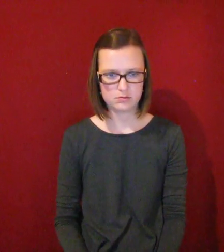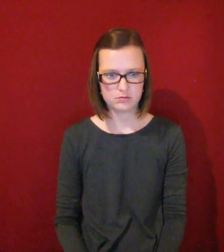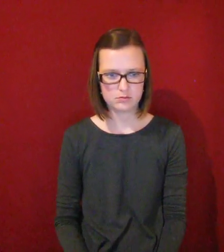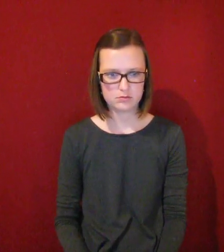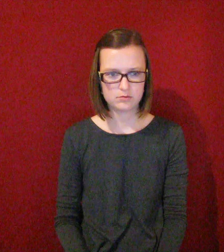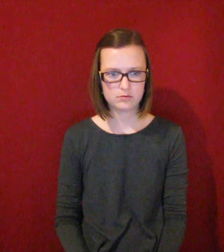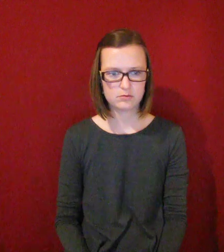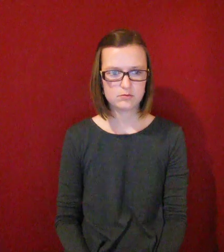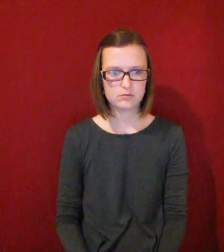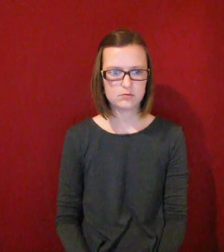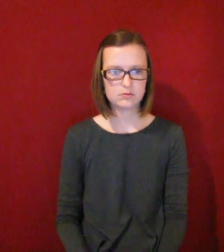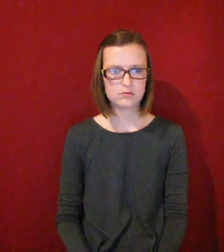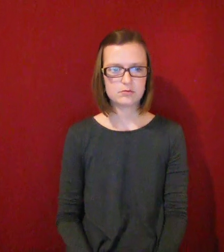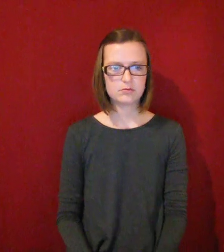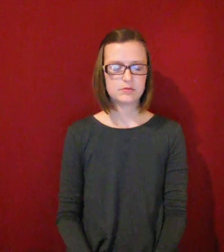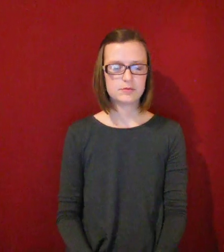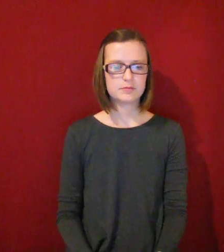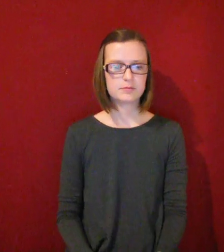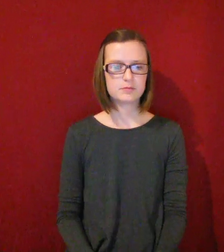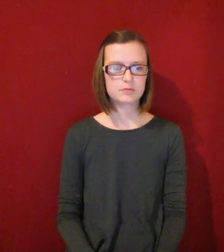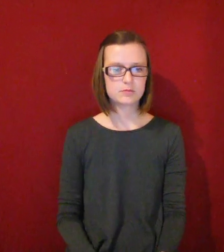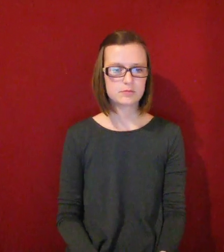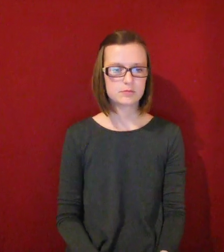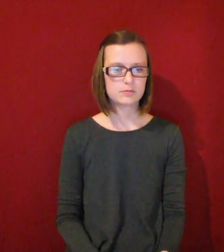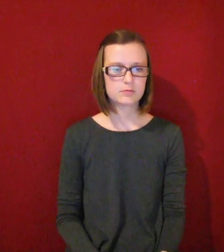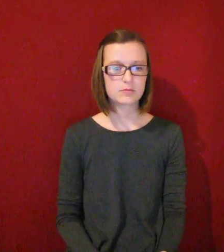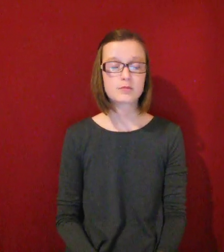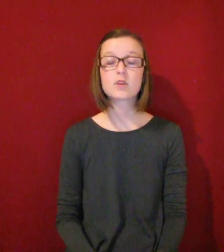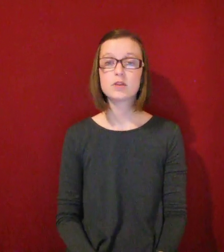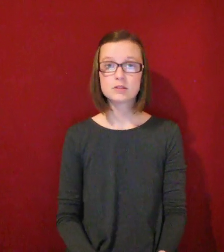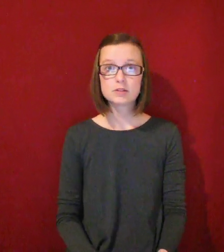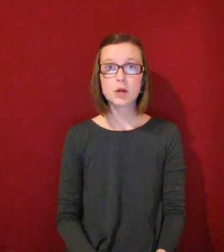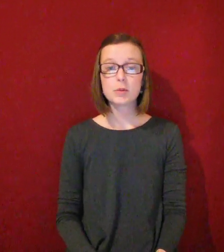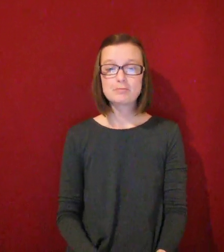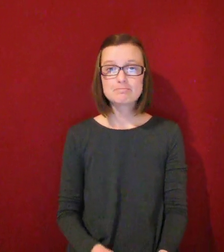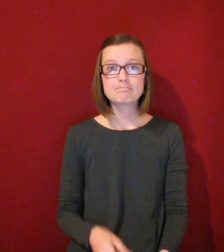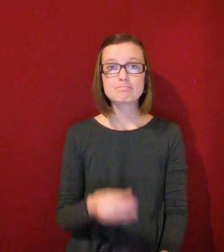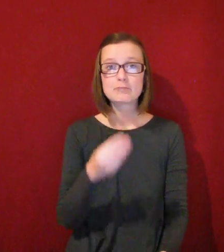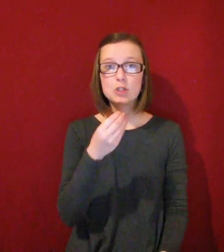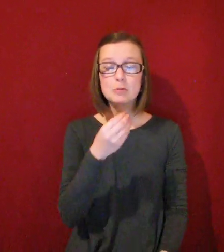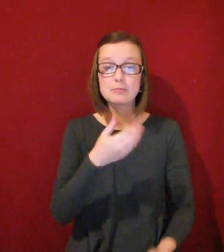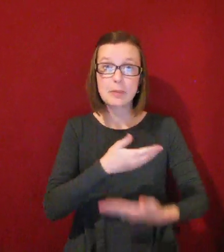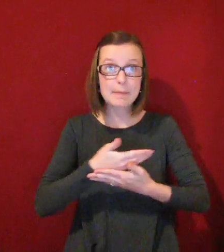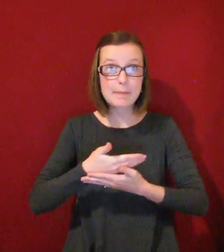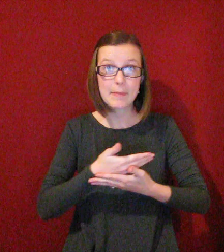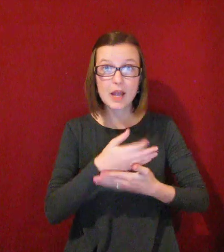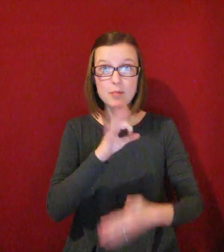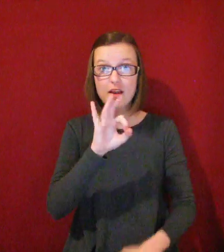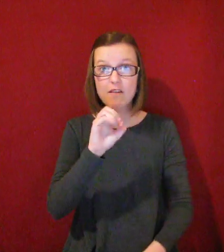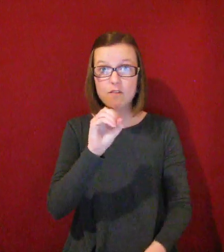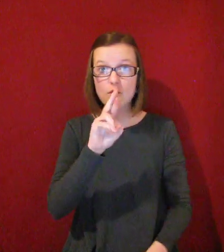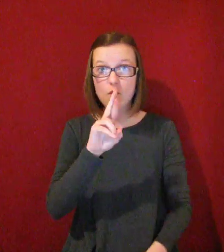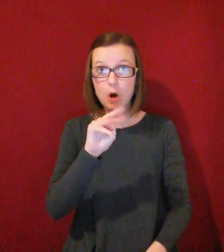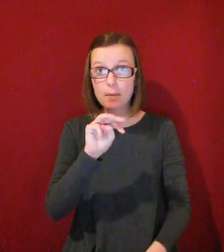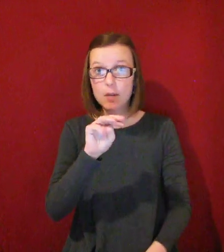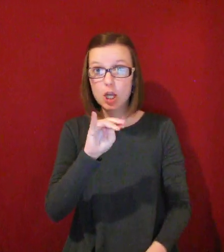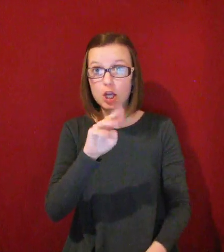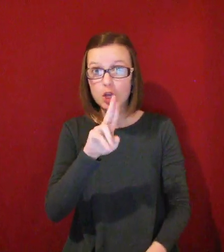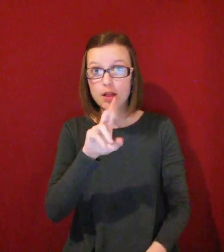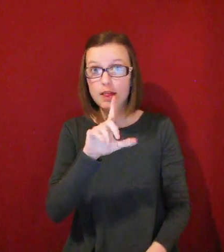Well, what we could do is your baby formula would be included. Maybe looking at some of your expenses, and